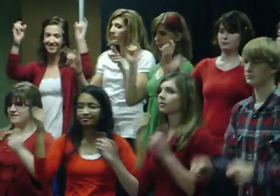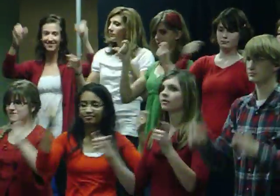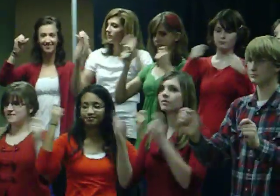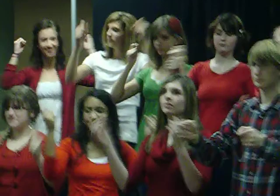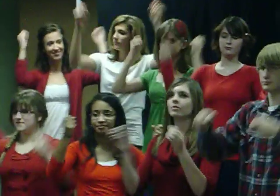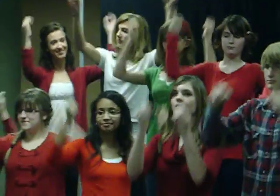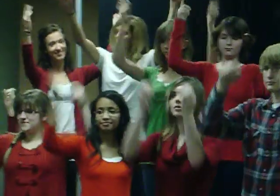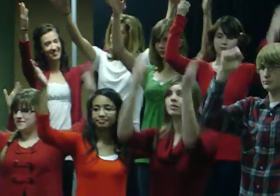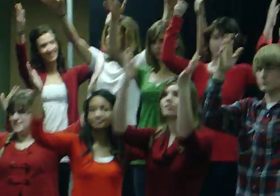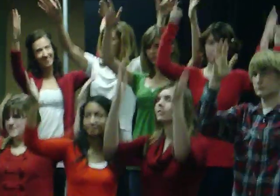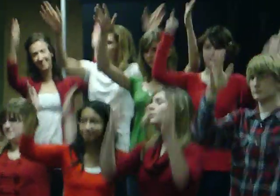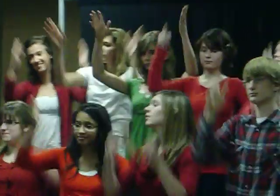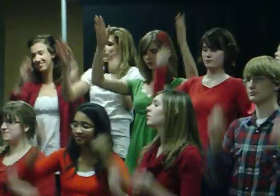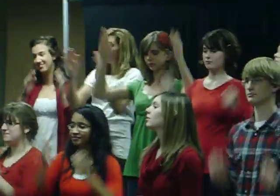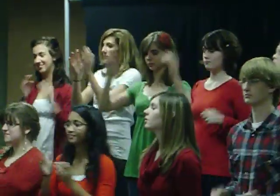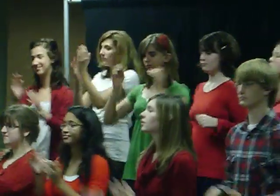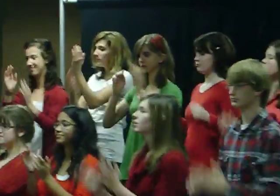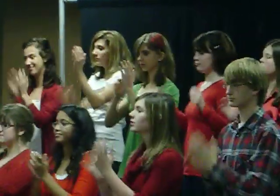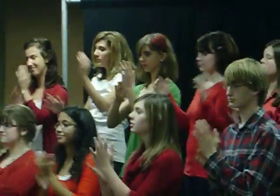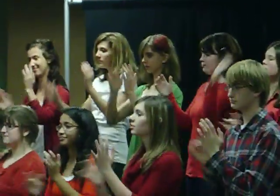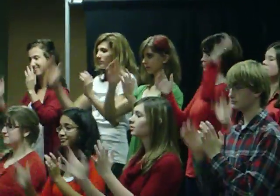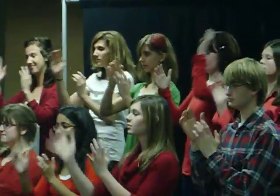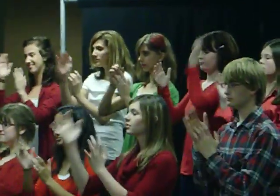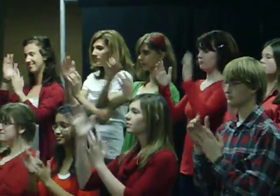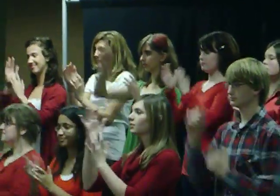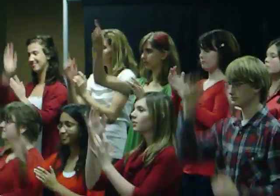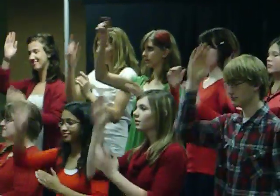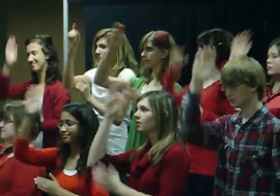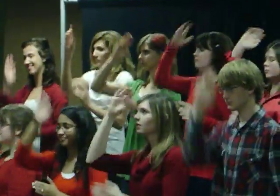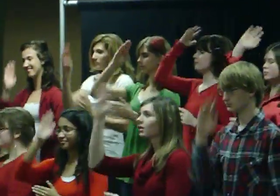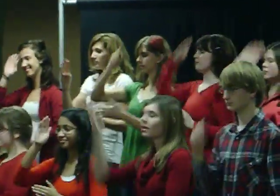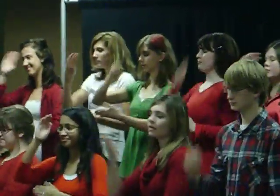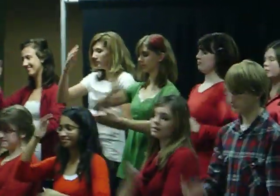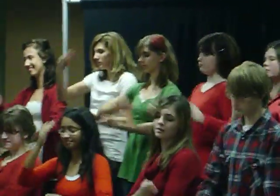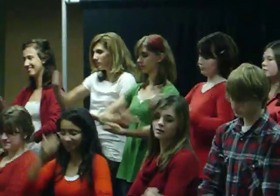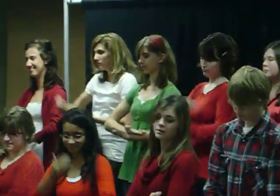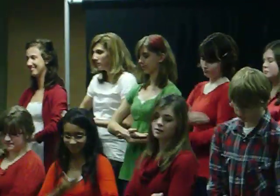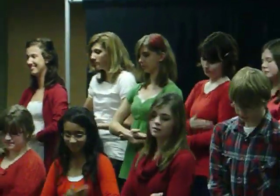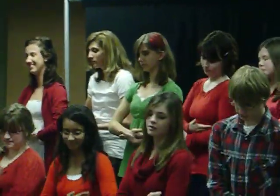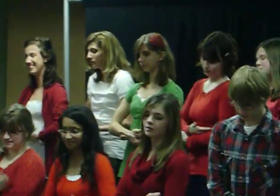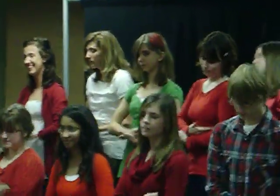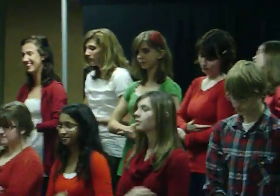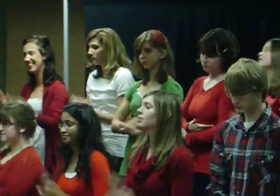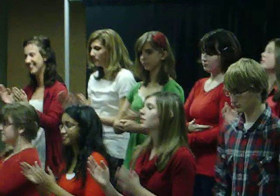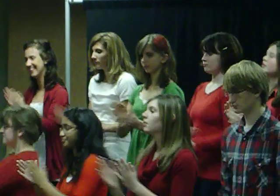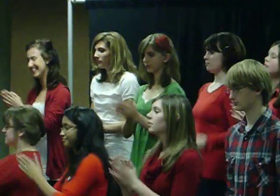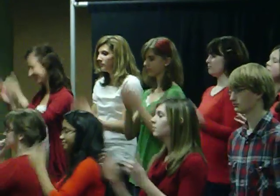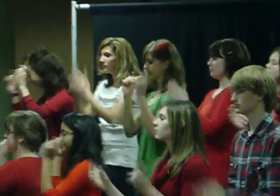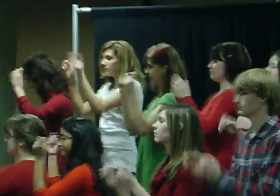hallelujah, for the Shire of the Son. Hallelujah,